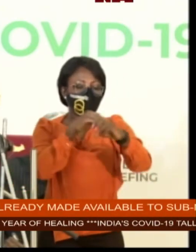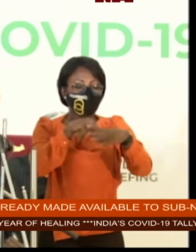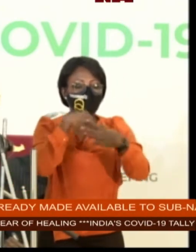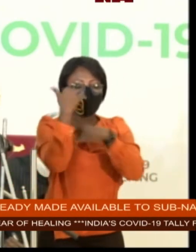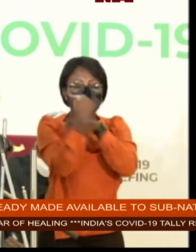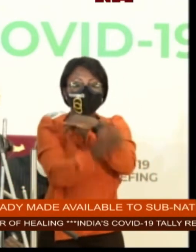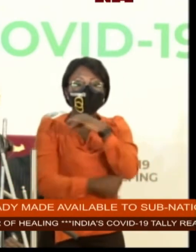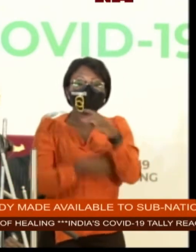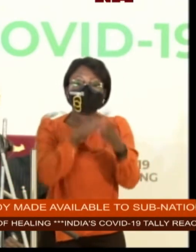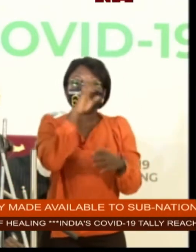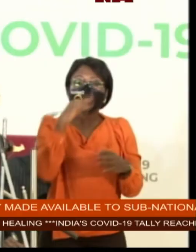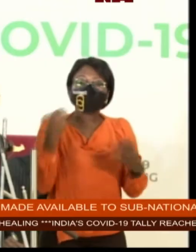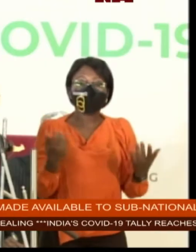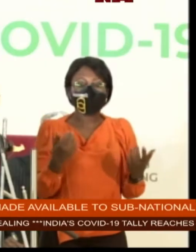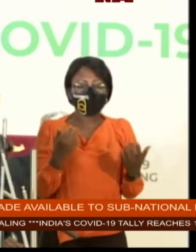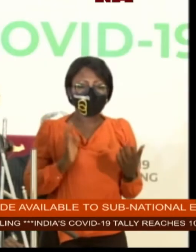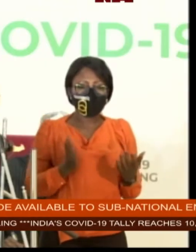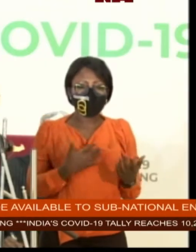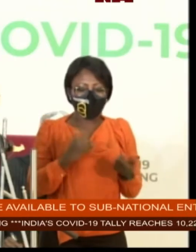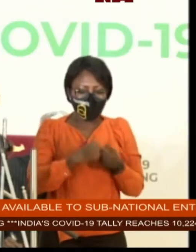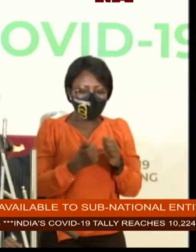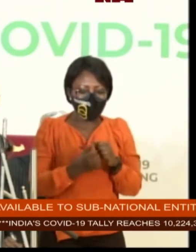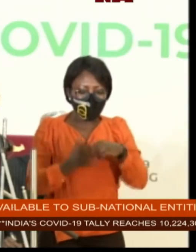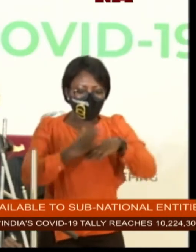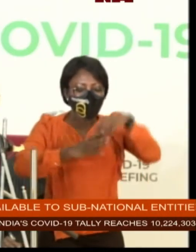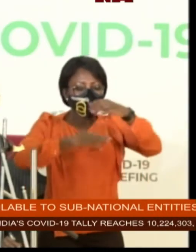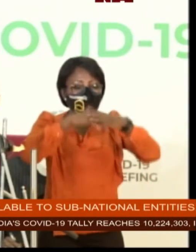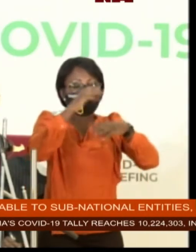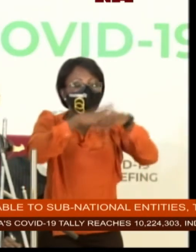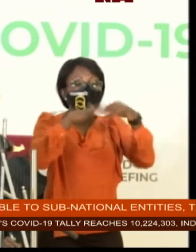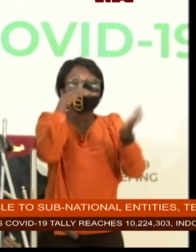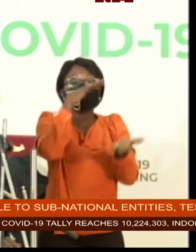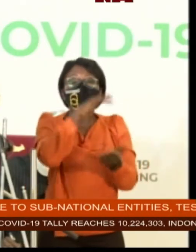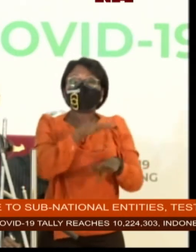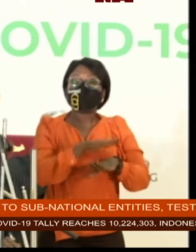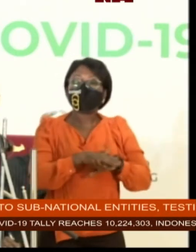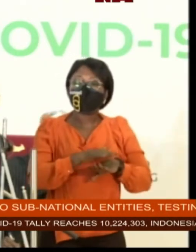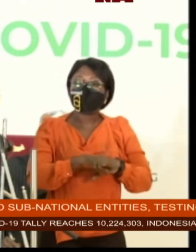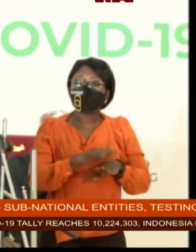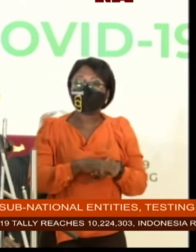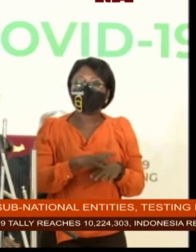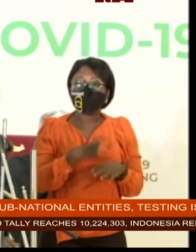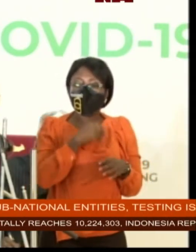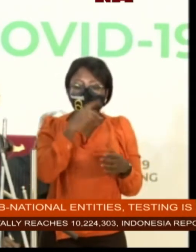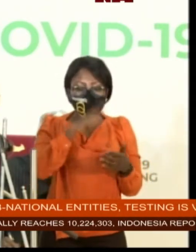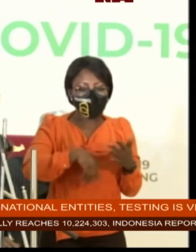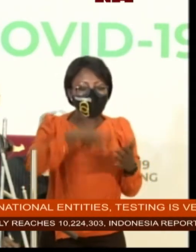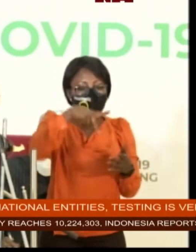the challenges that we're faced to build for the future. And what the chair of the Presidential Task